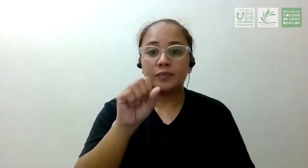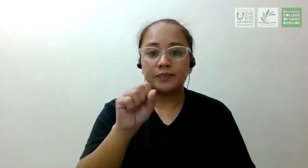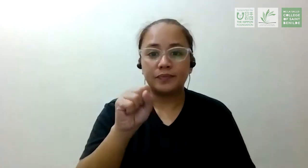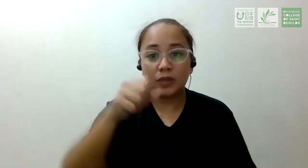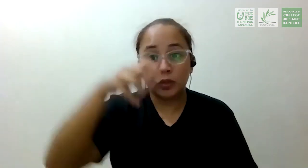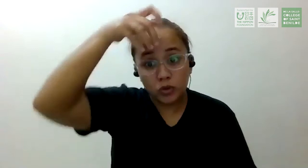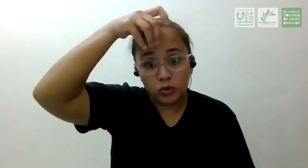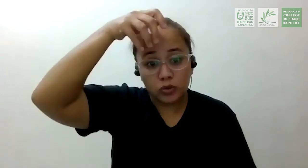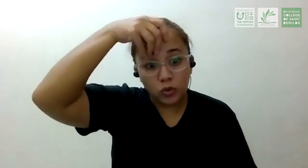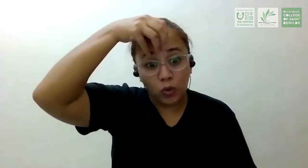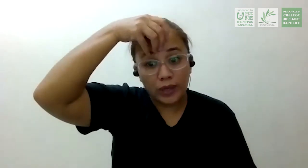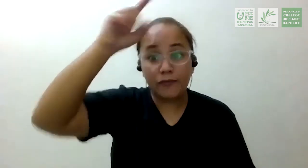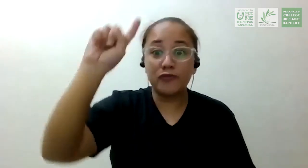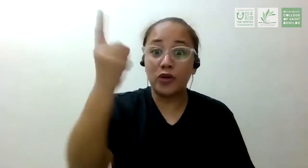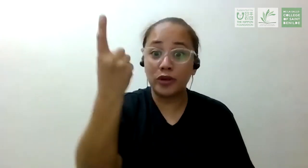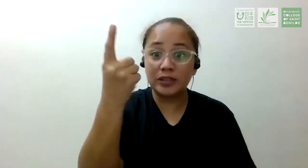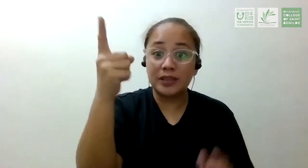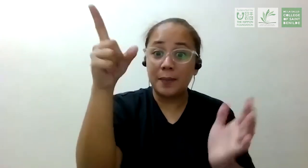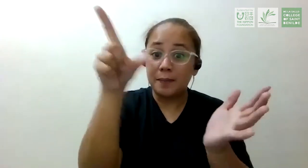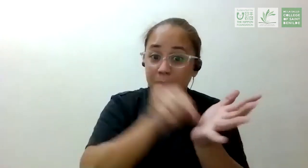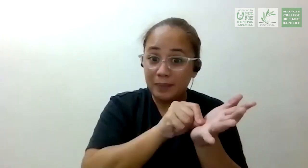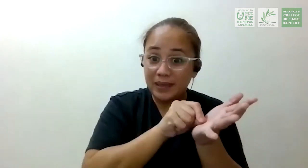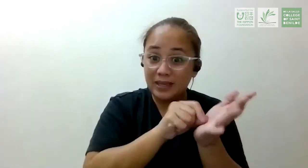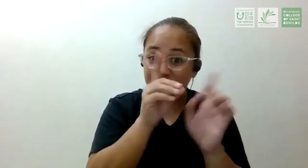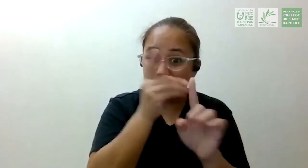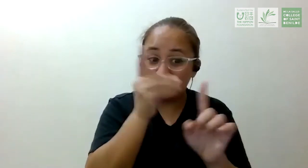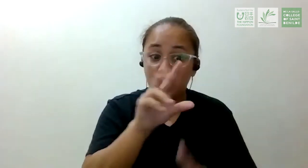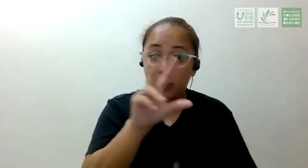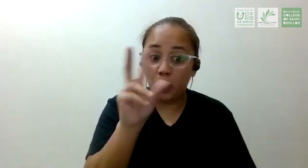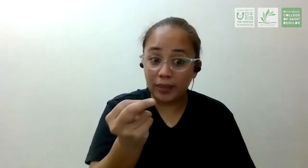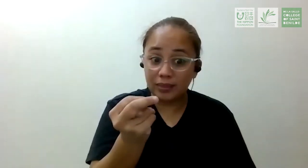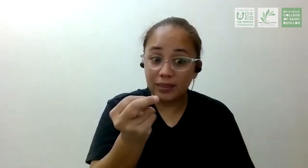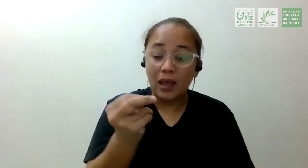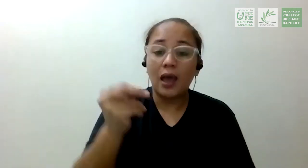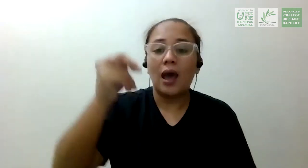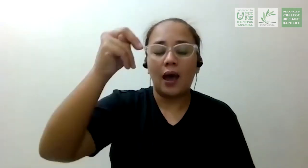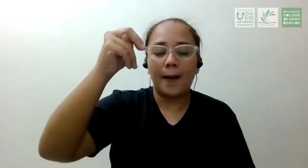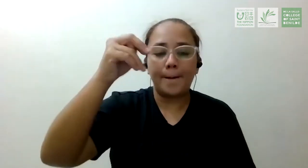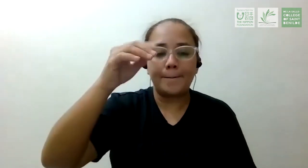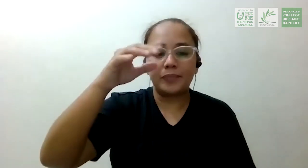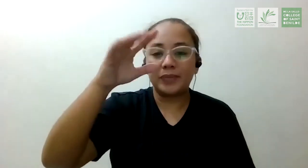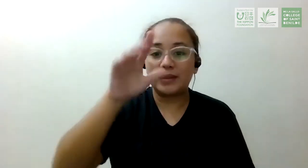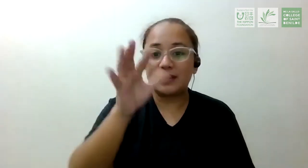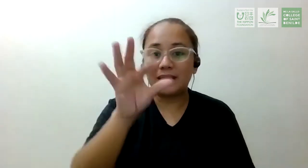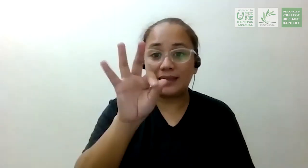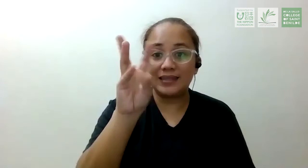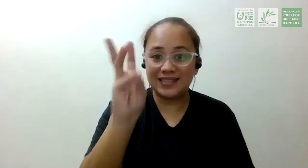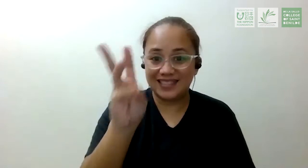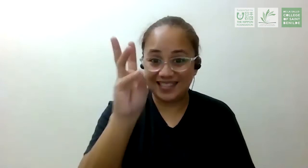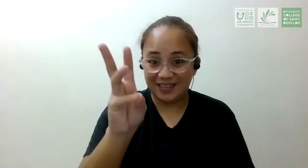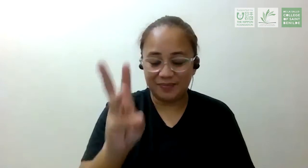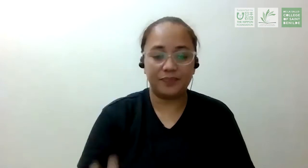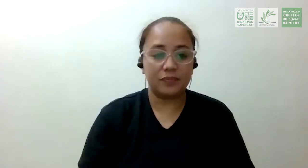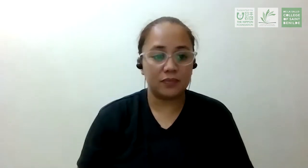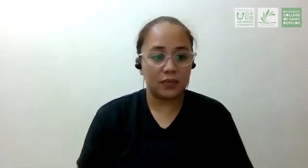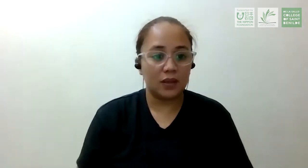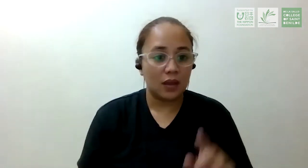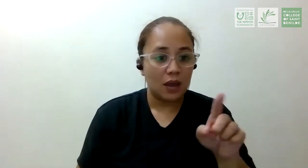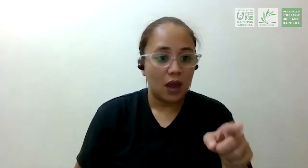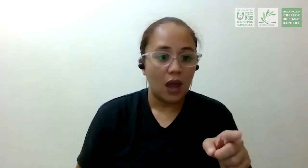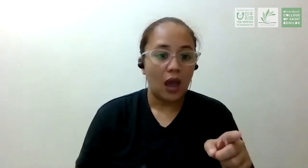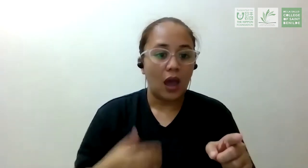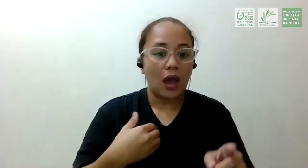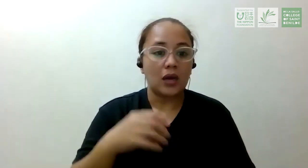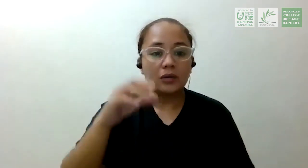1960. Okay. And then the next slide, 61, Stokey, Casterline,